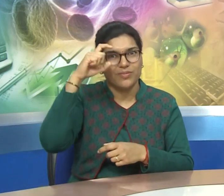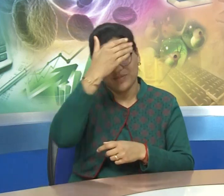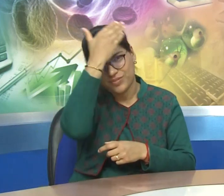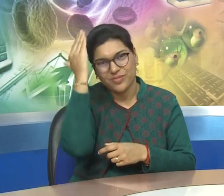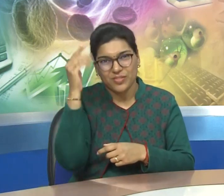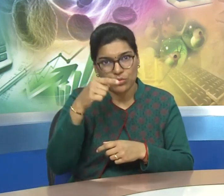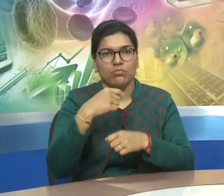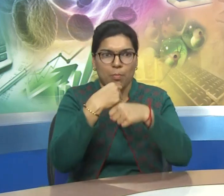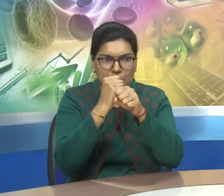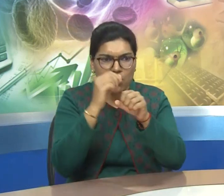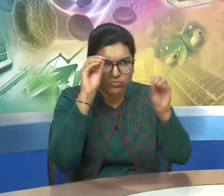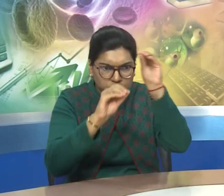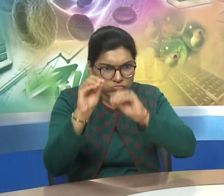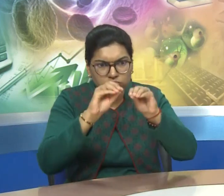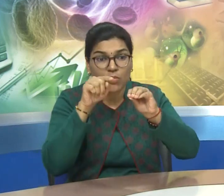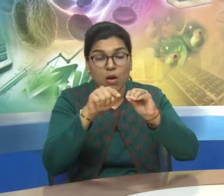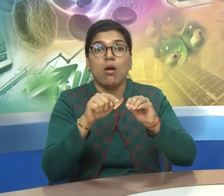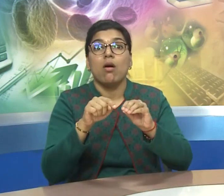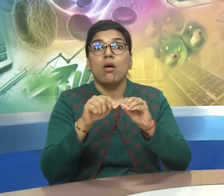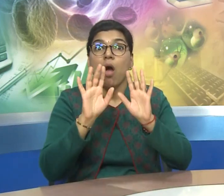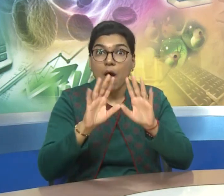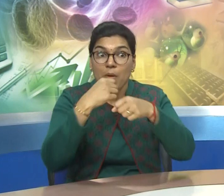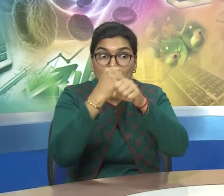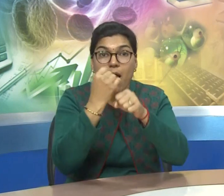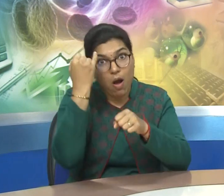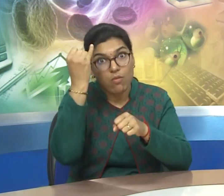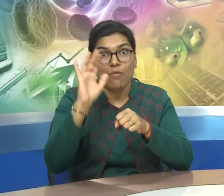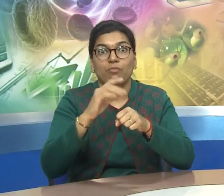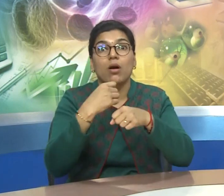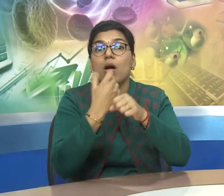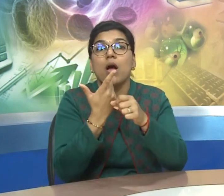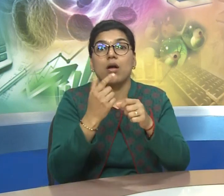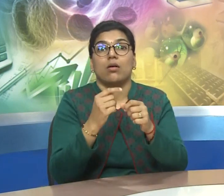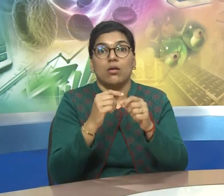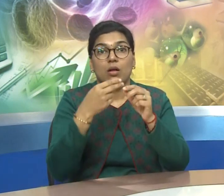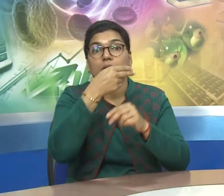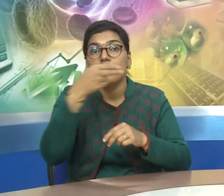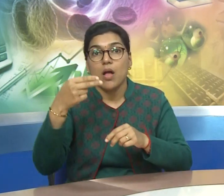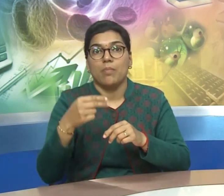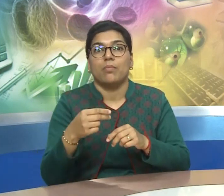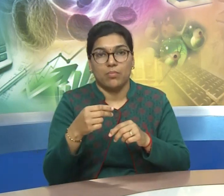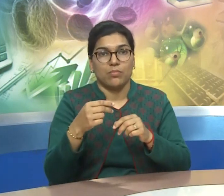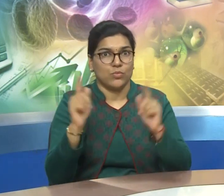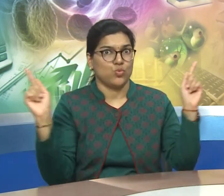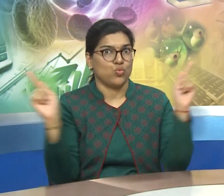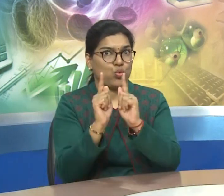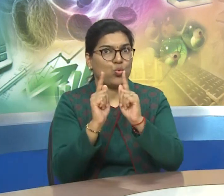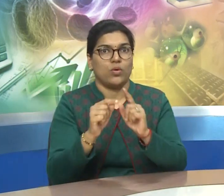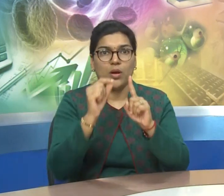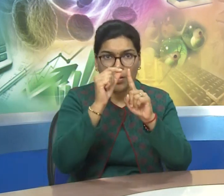The classification is done on 5 fundamental categories, which